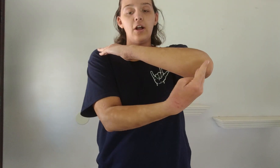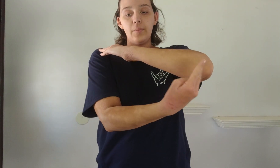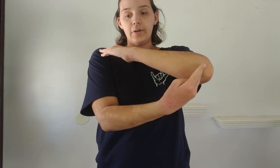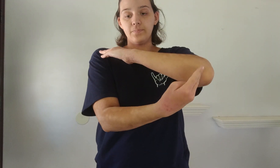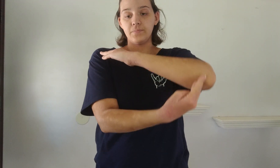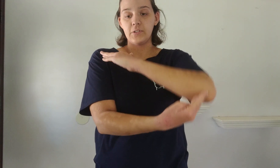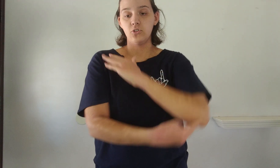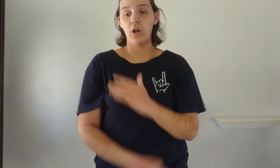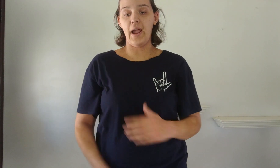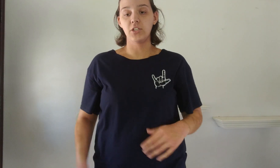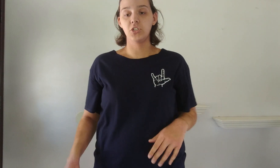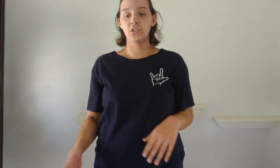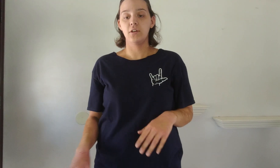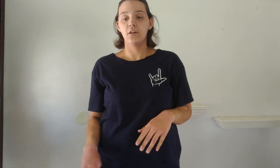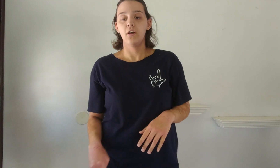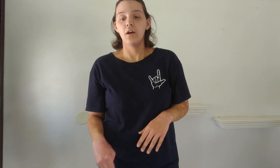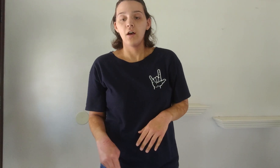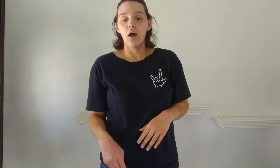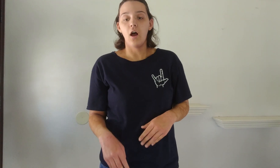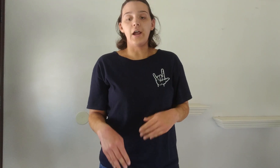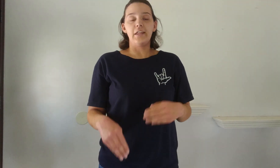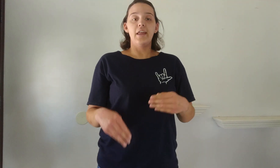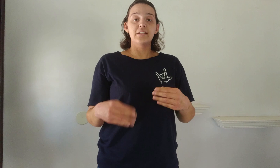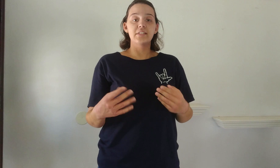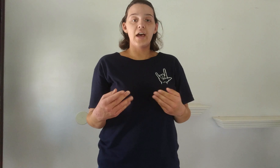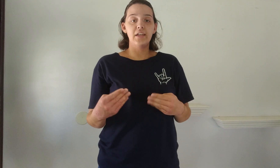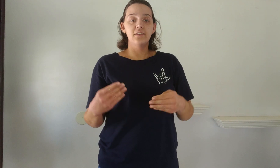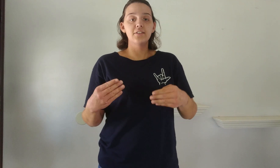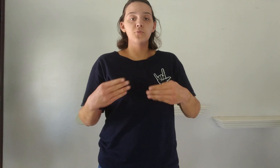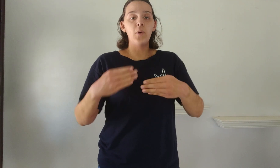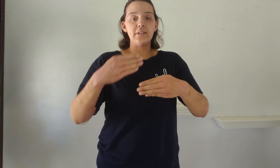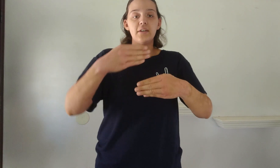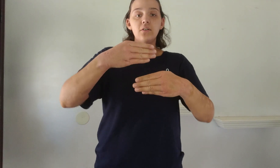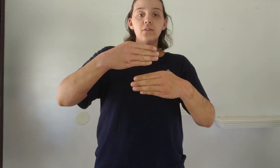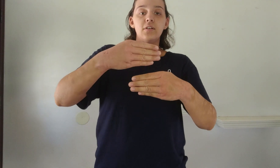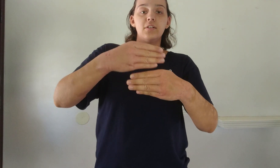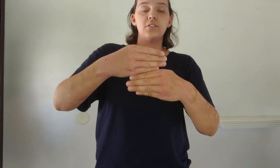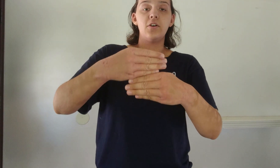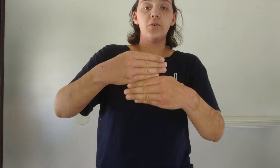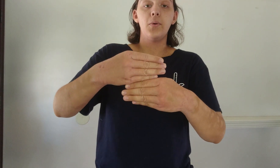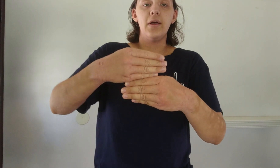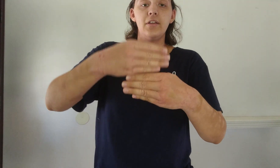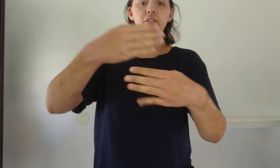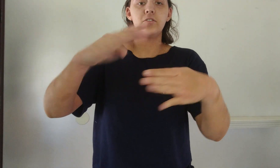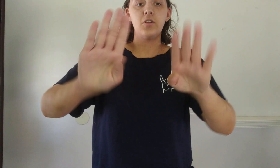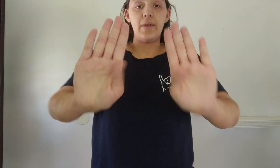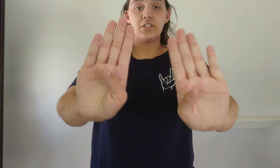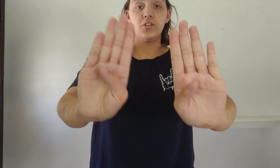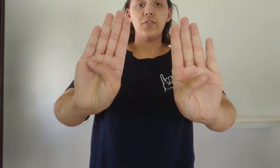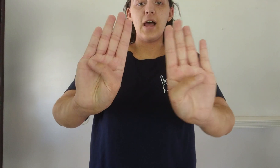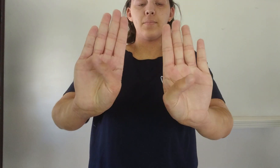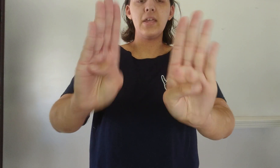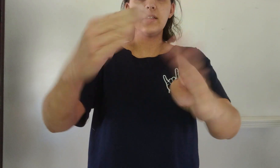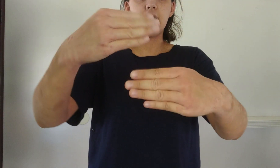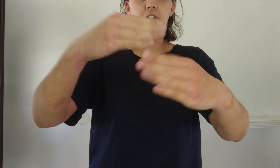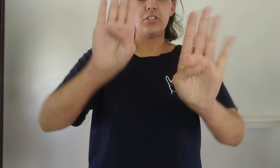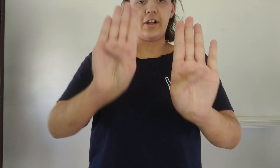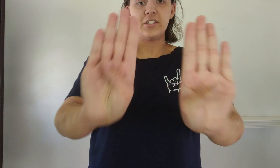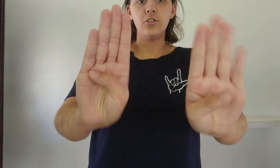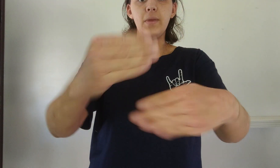elbow. Trash. All right, next sign is window. So you're just going to make two B